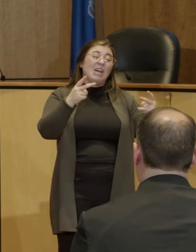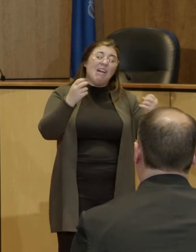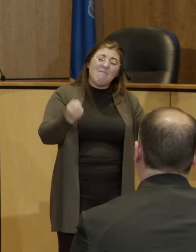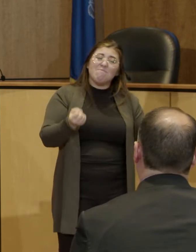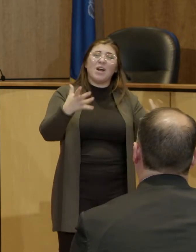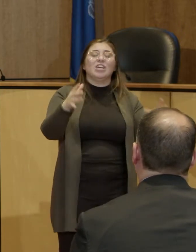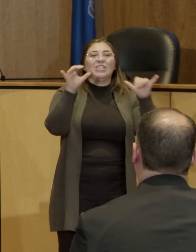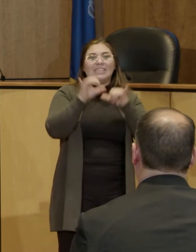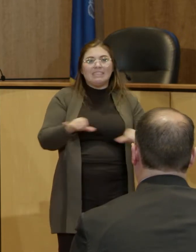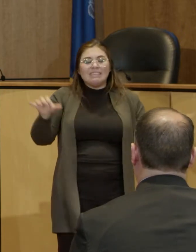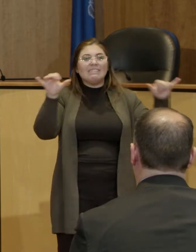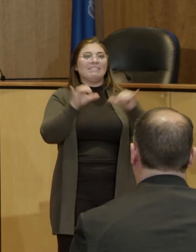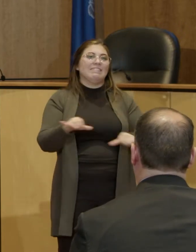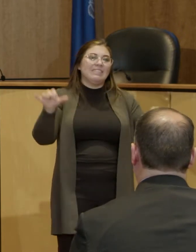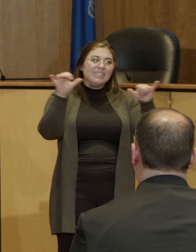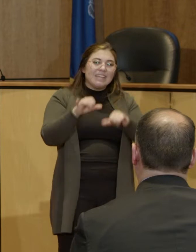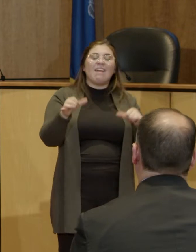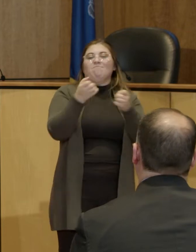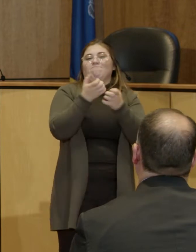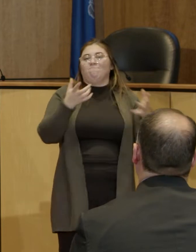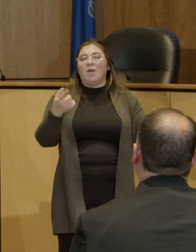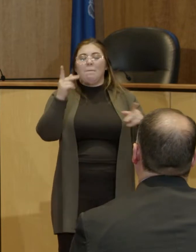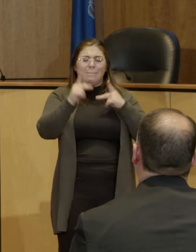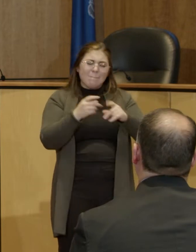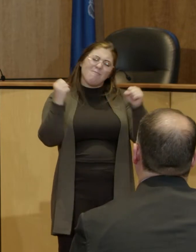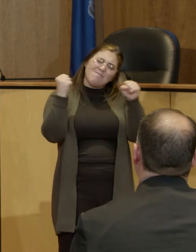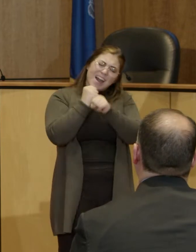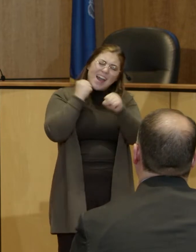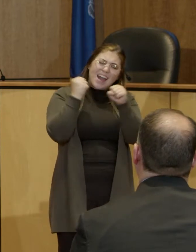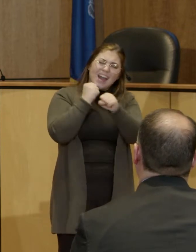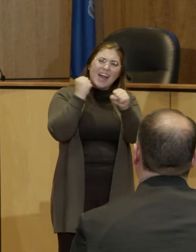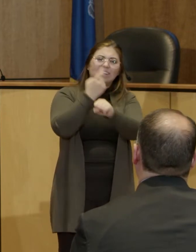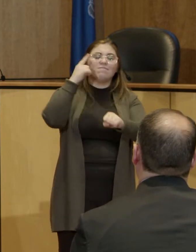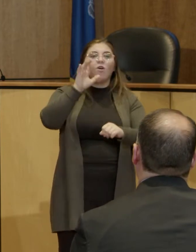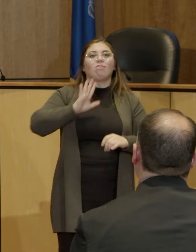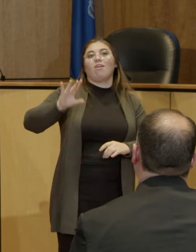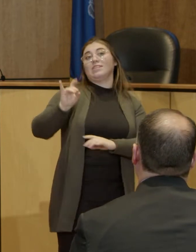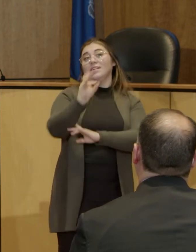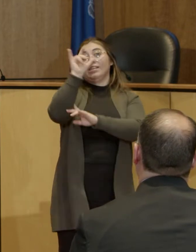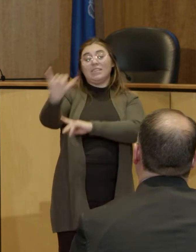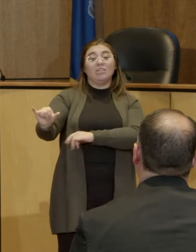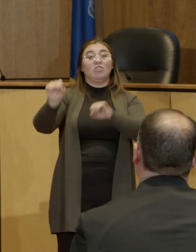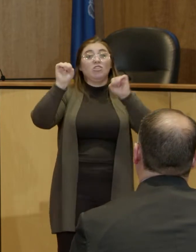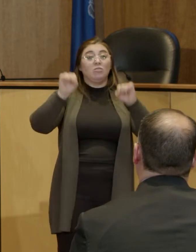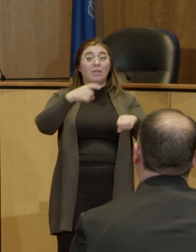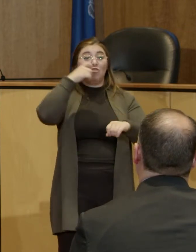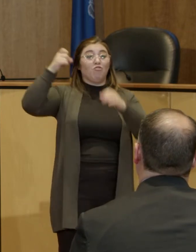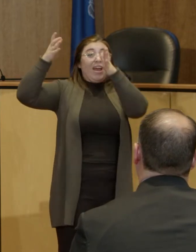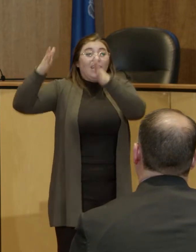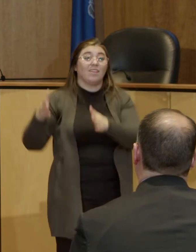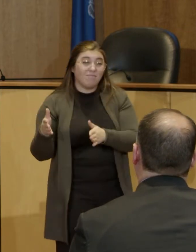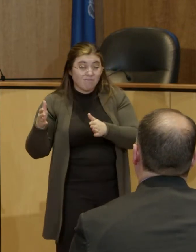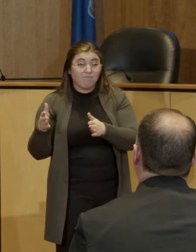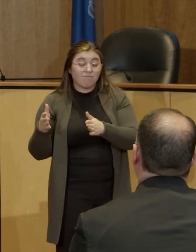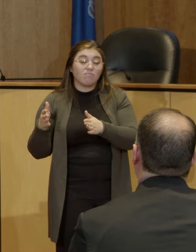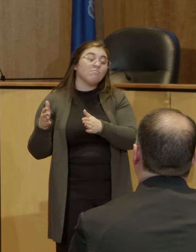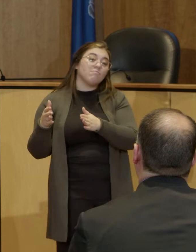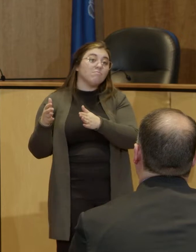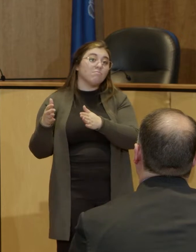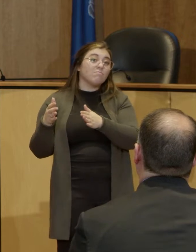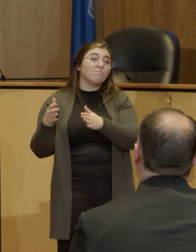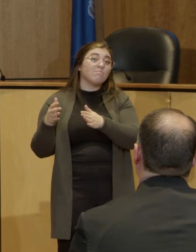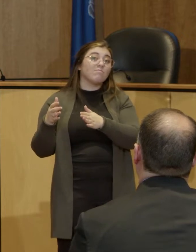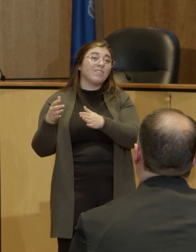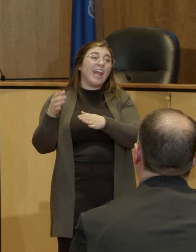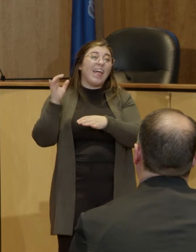much the same phenomenon, where folks are fighting for the dignity to be Ukrainian in